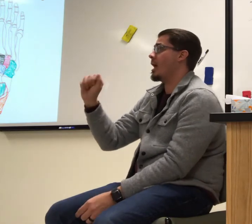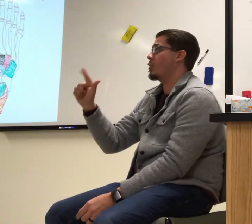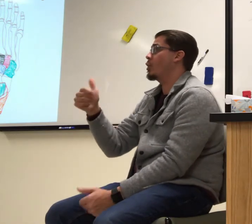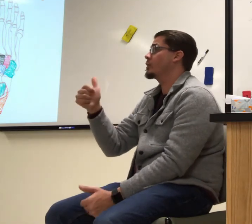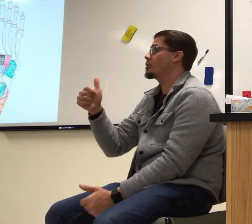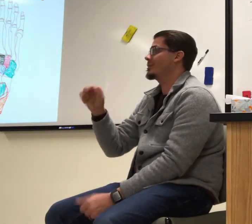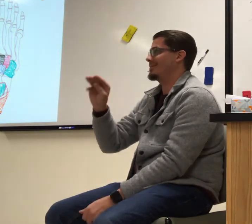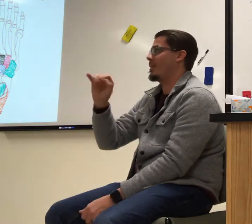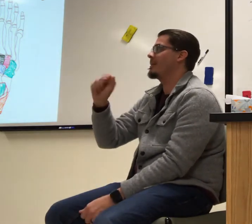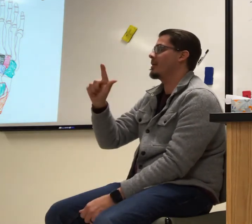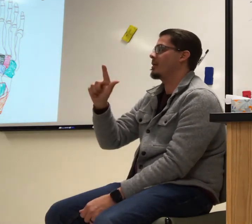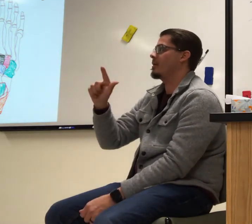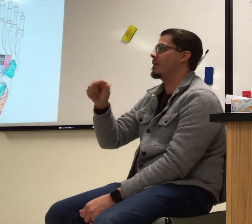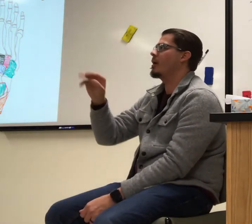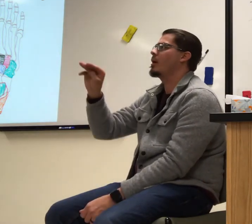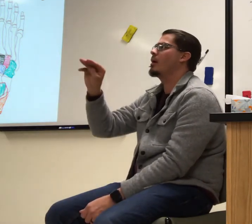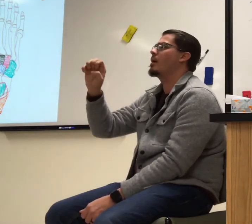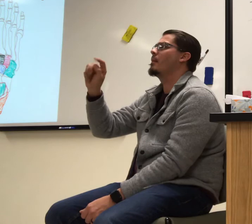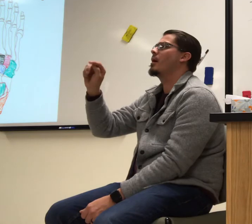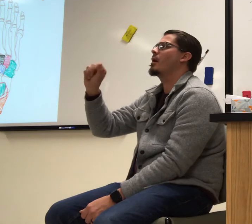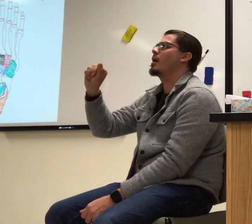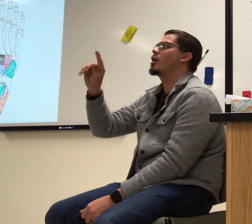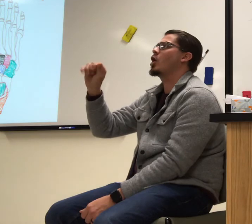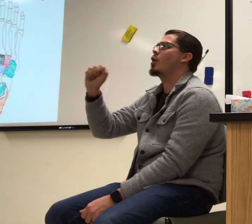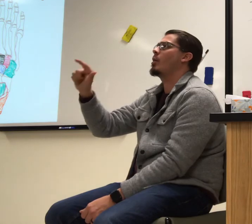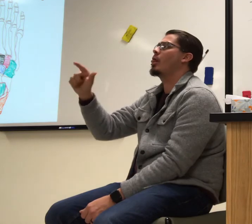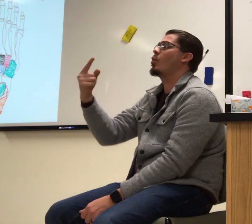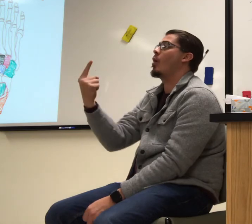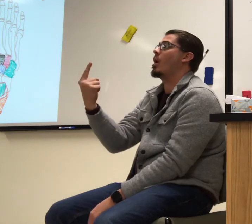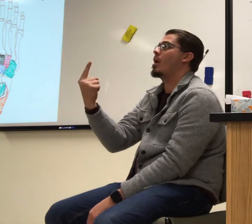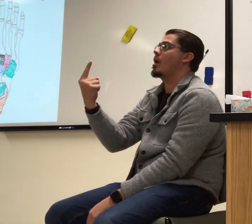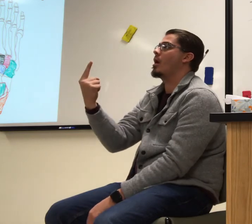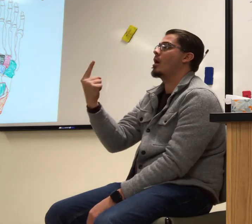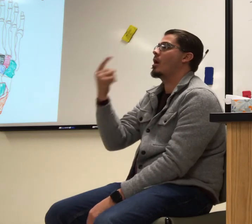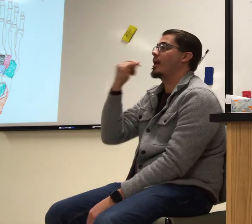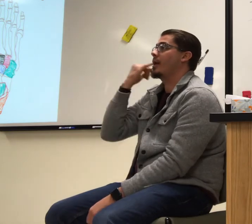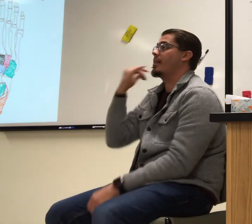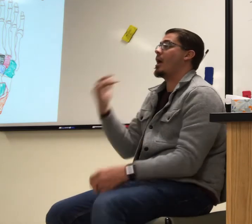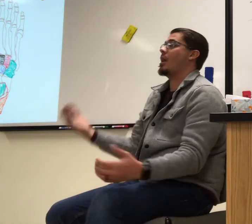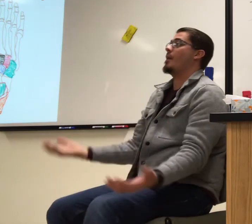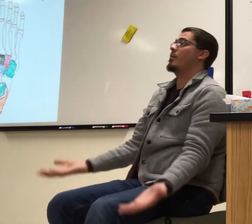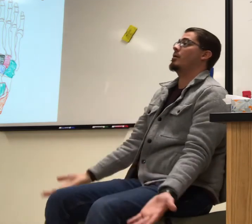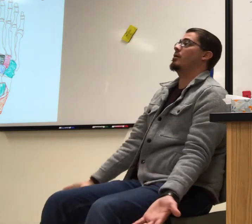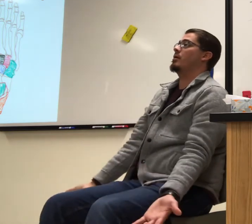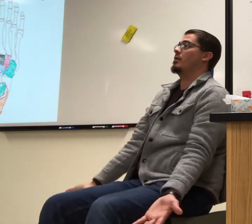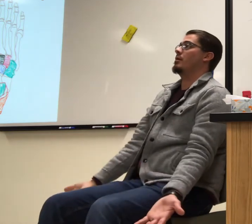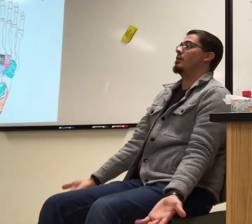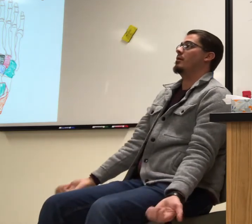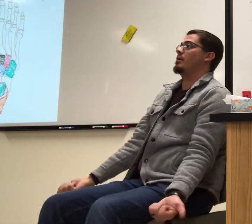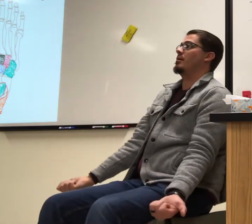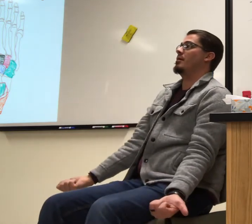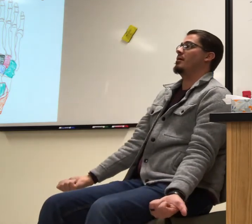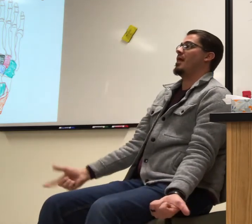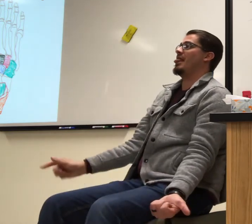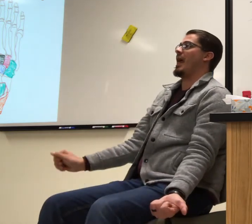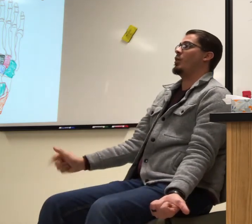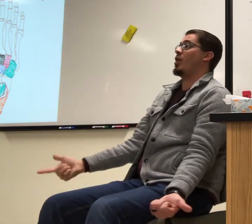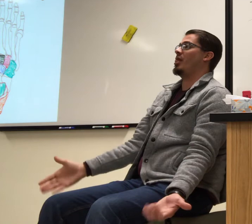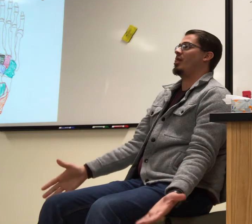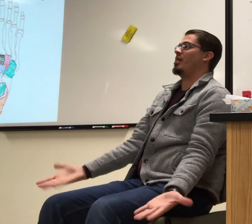medial. Well, what about metacarpal one in the anatomical position? It's lateral. So it is kind